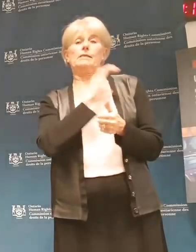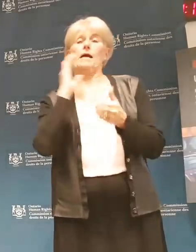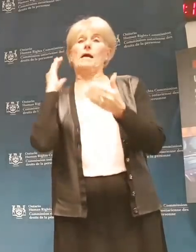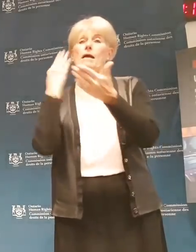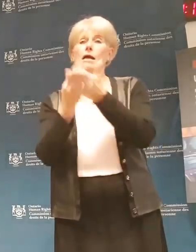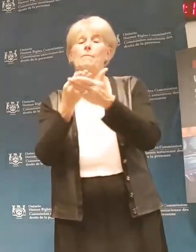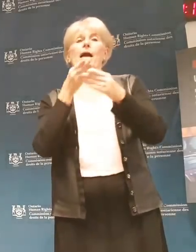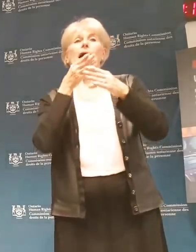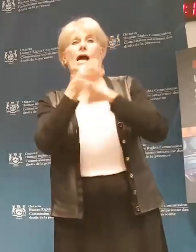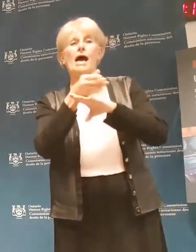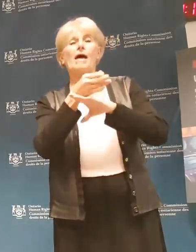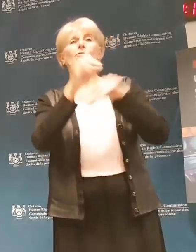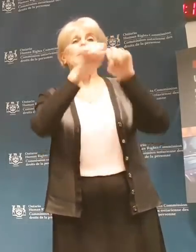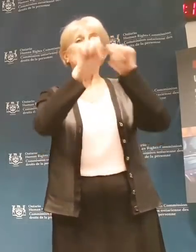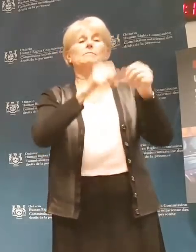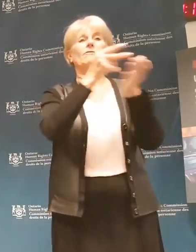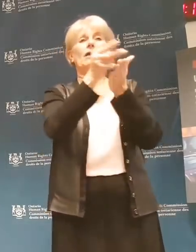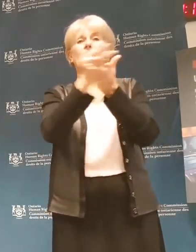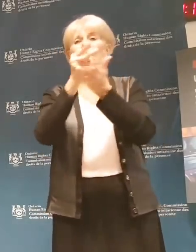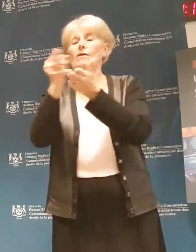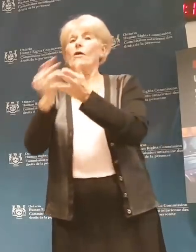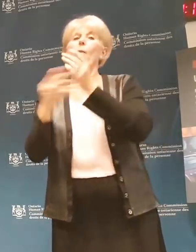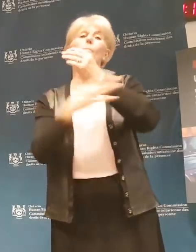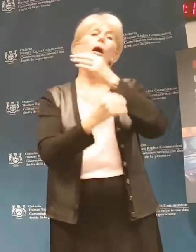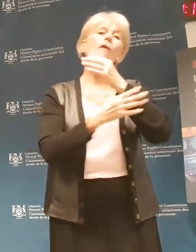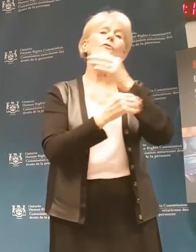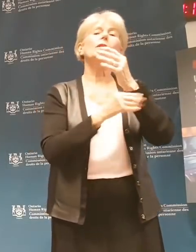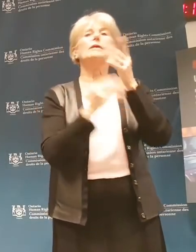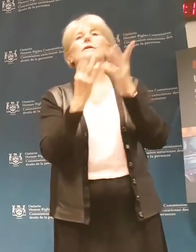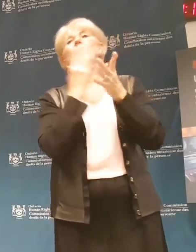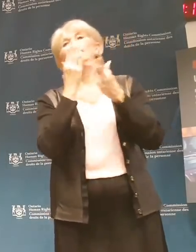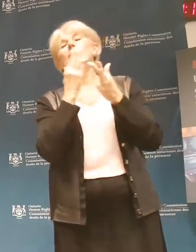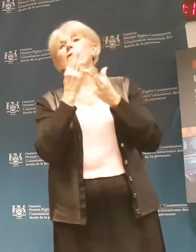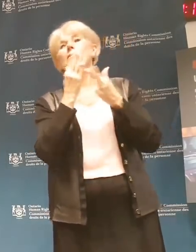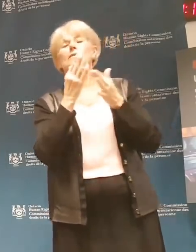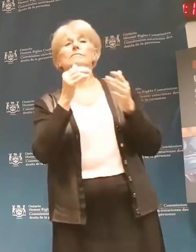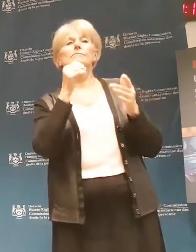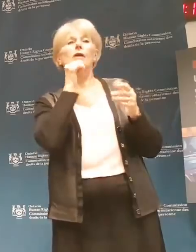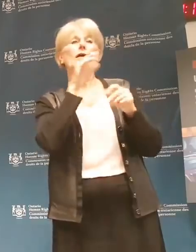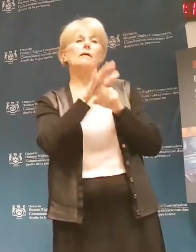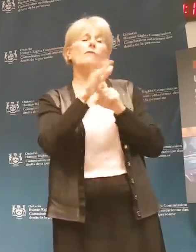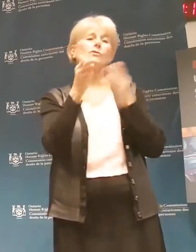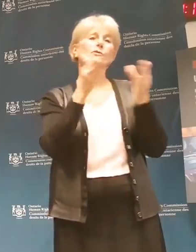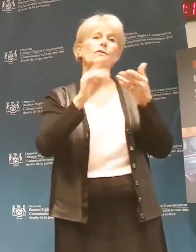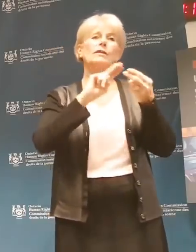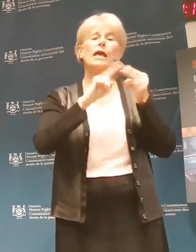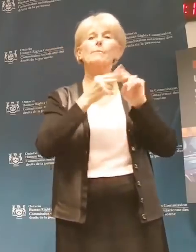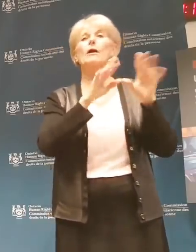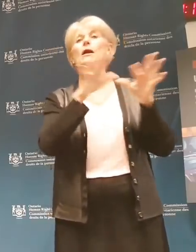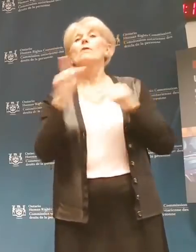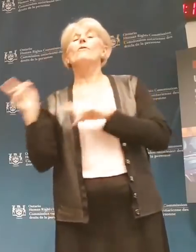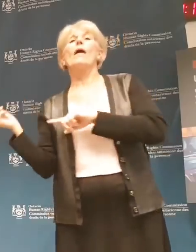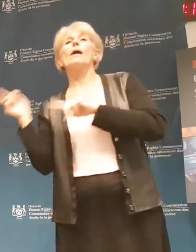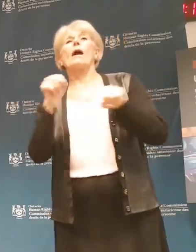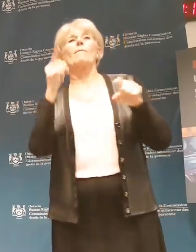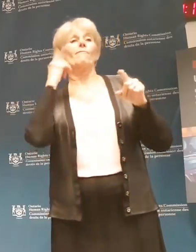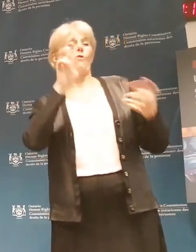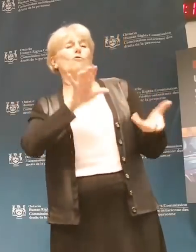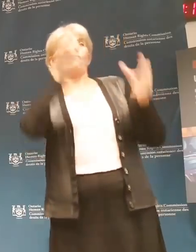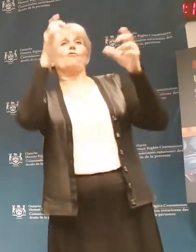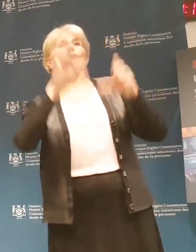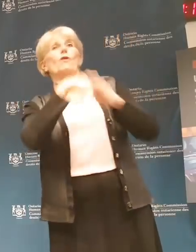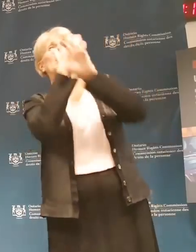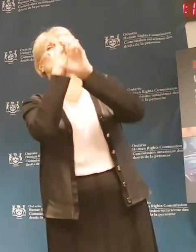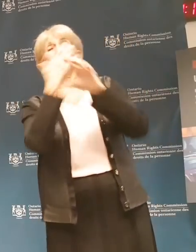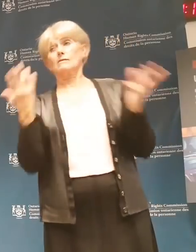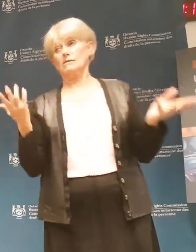all sorts of other systems have failed, poverty, underserved neighborhoods, etc. And so they're responding to crisis. And I just wondered